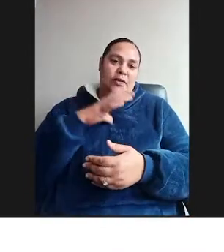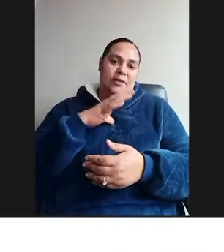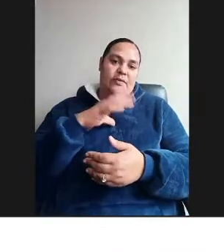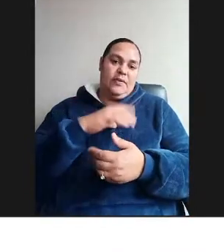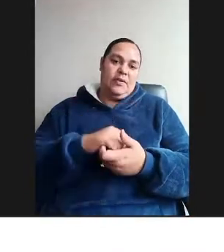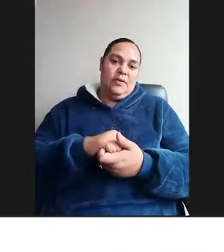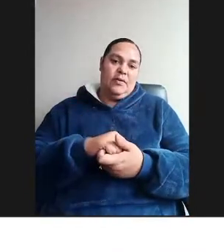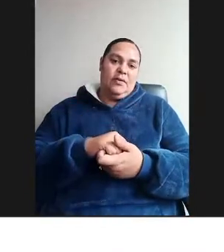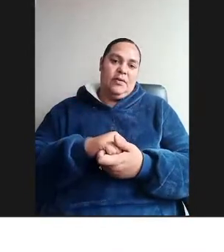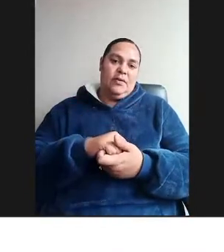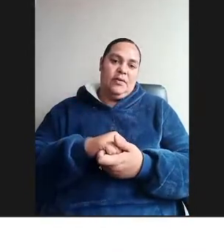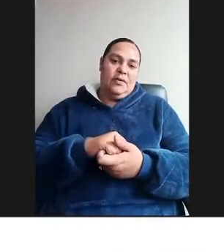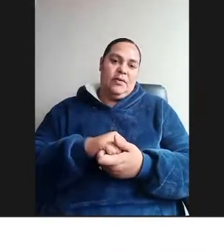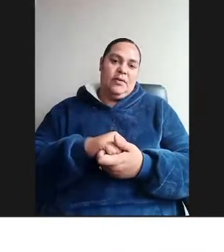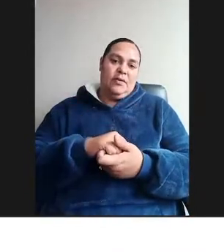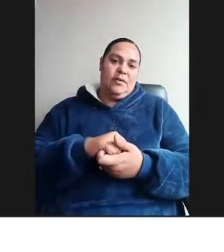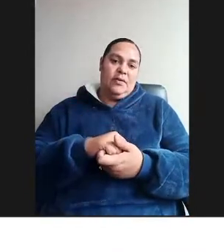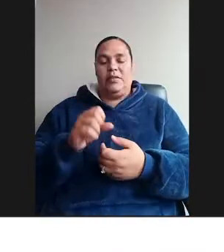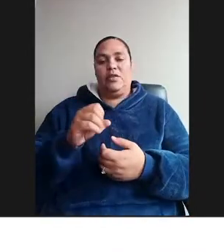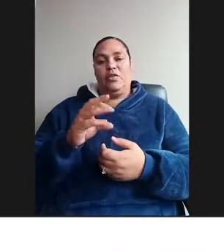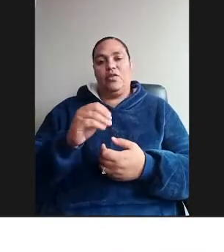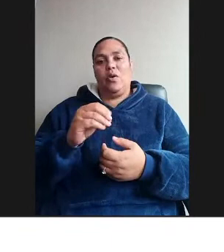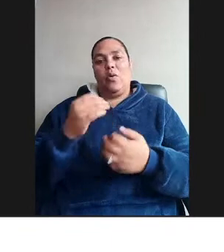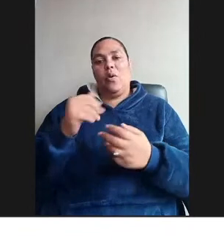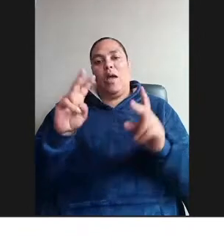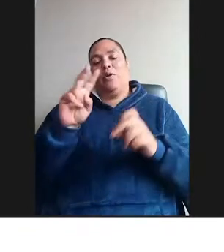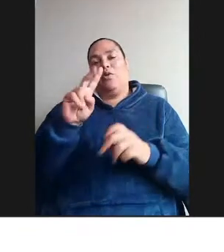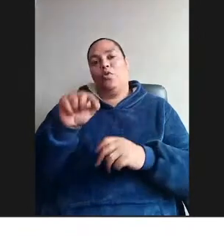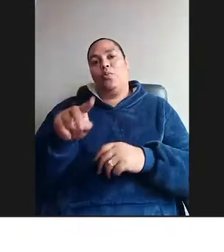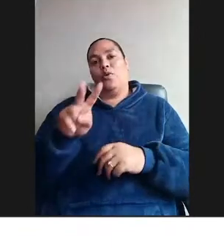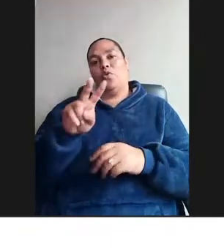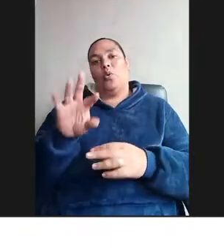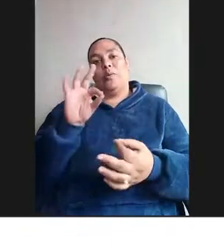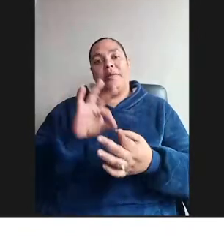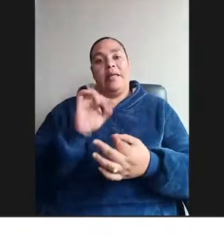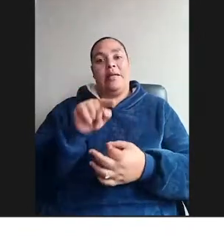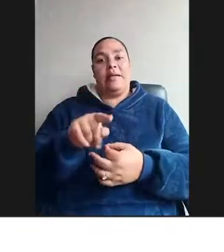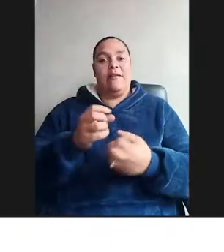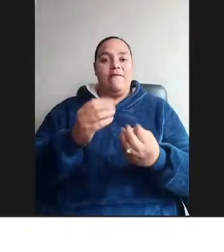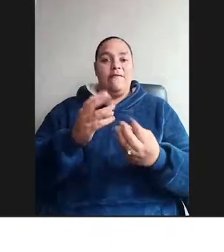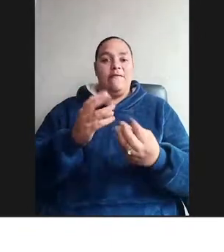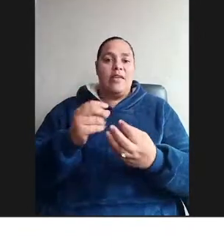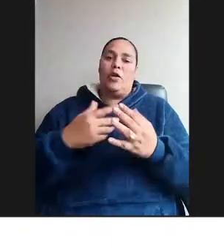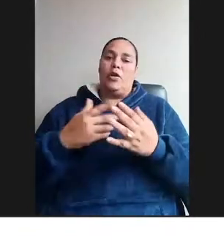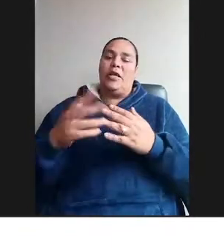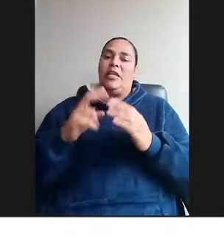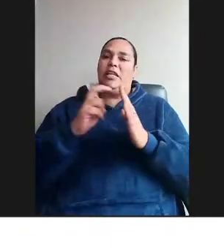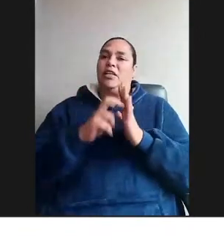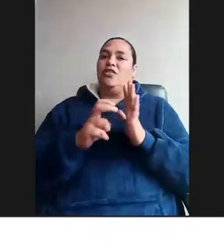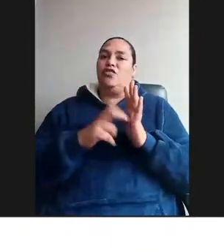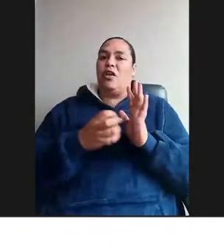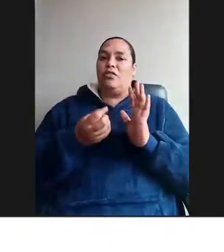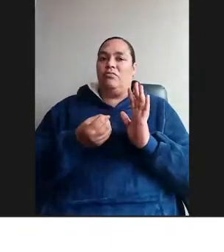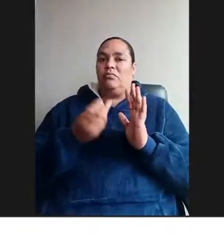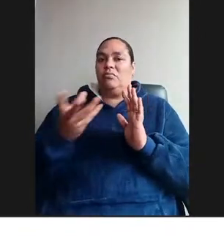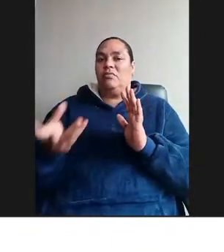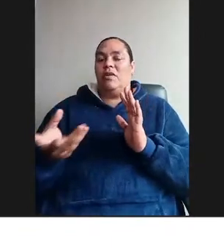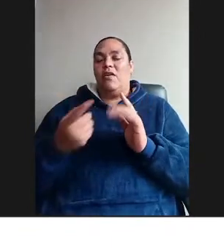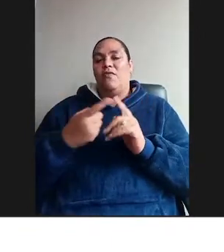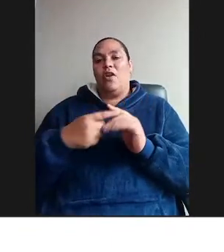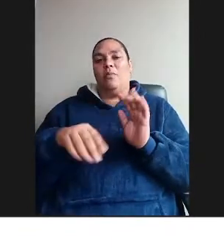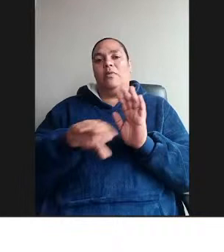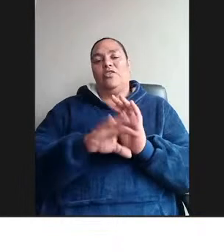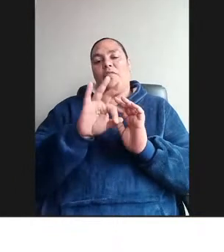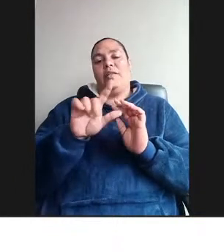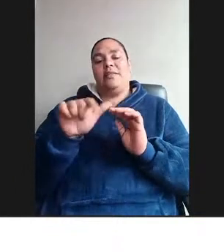you, Chairperson. Chairperson, item 2.2 specifically speaks feedback on any instructions issued in terms of section 37.6 and